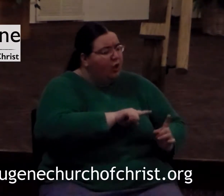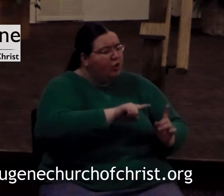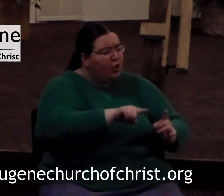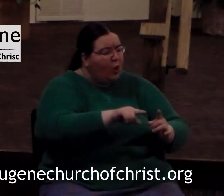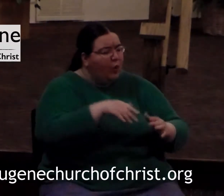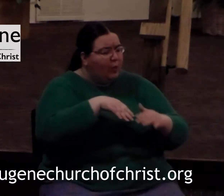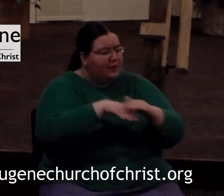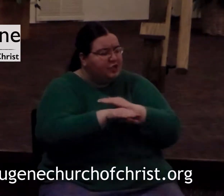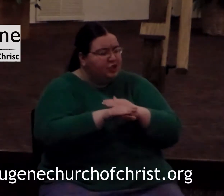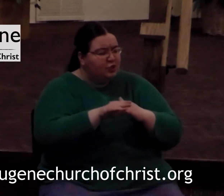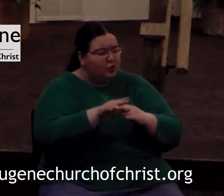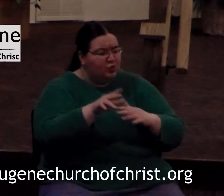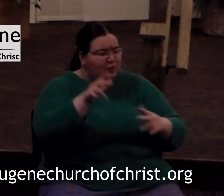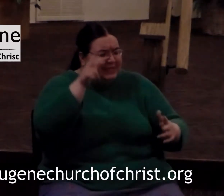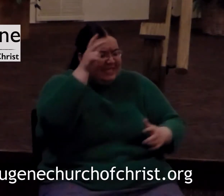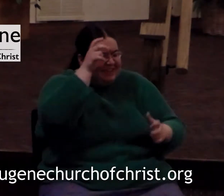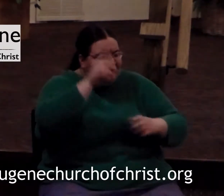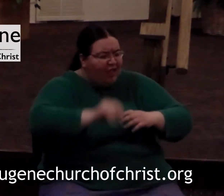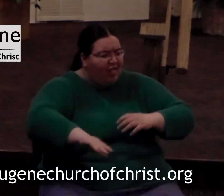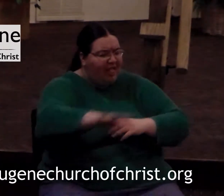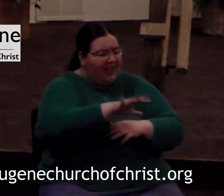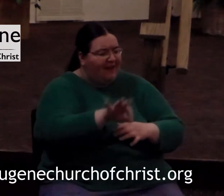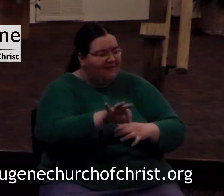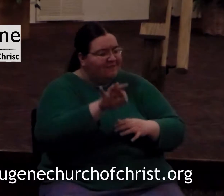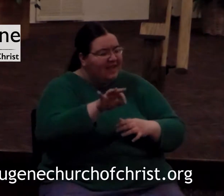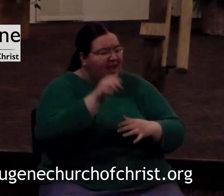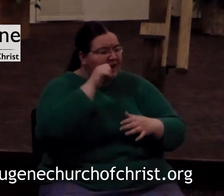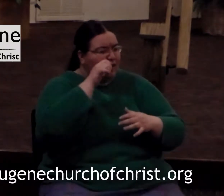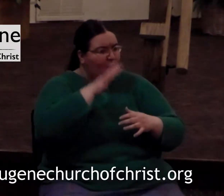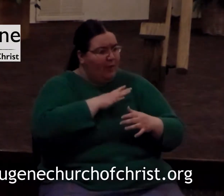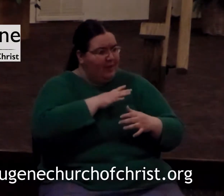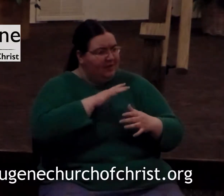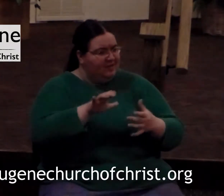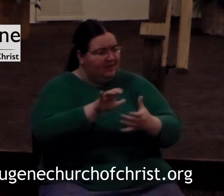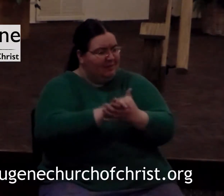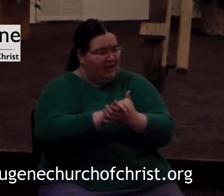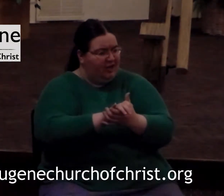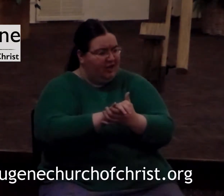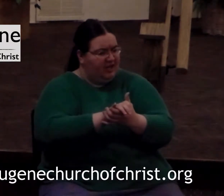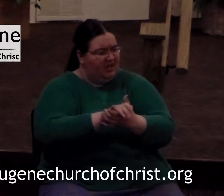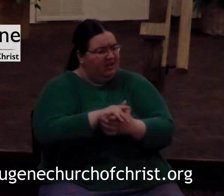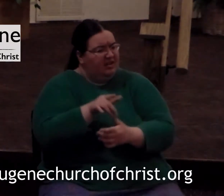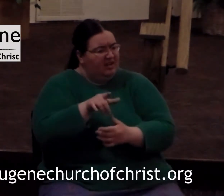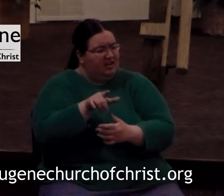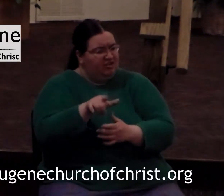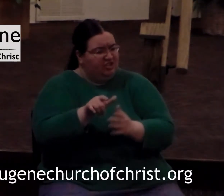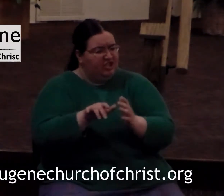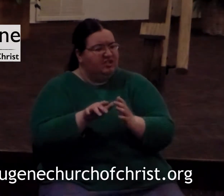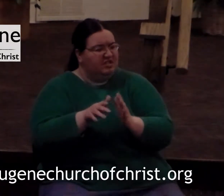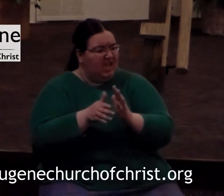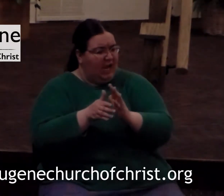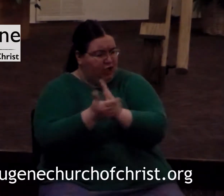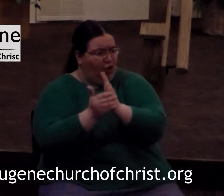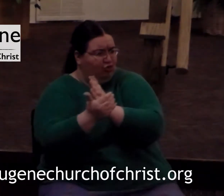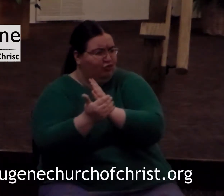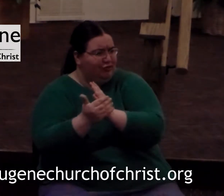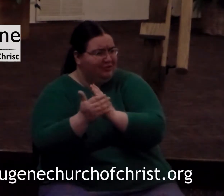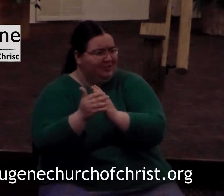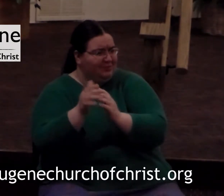we learned to do marriage at Harding. You didn't look for an adulterous woman in an evil land. You looked for people who were pure and whole and trying to do things the right